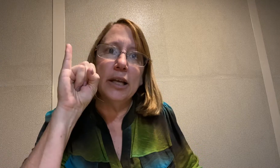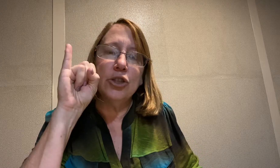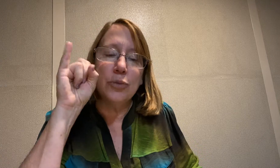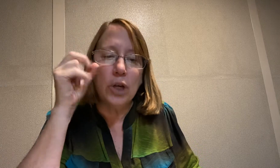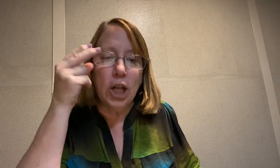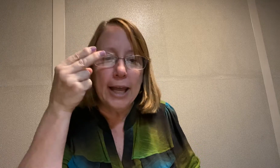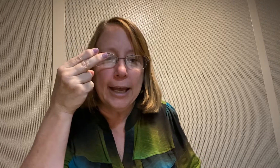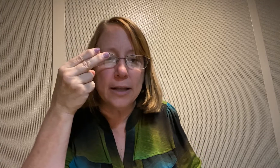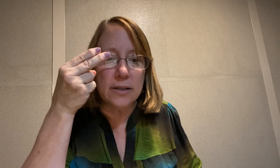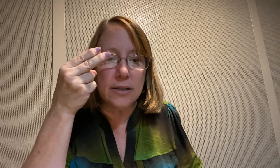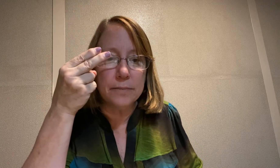Israel Hands.